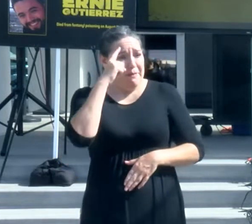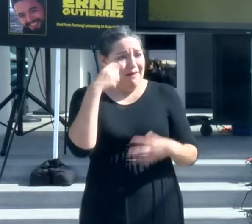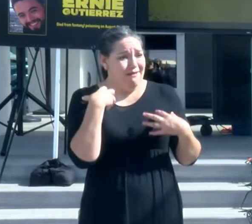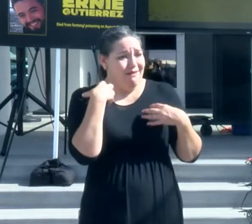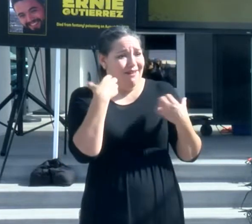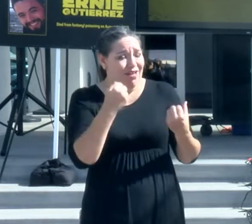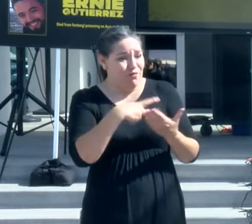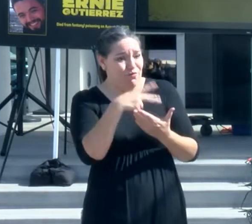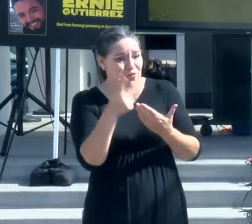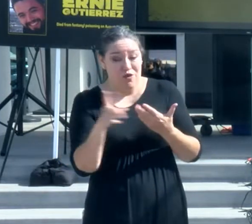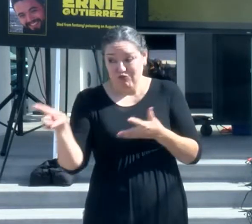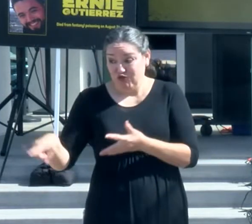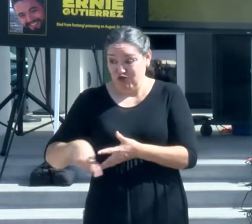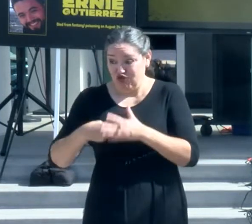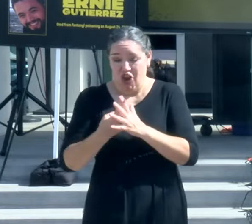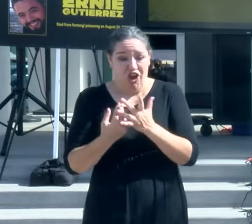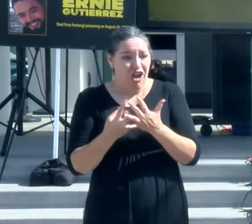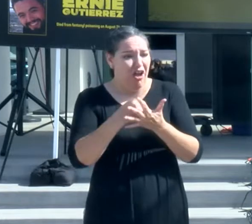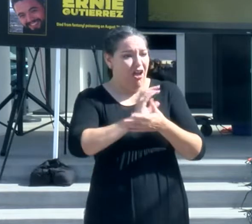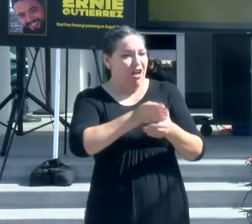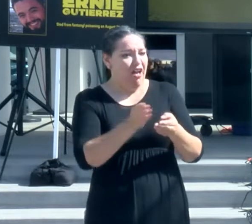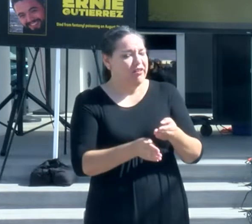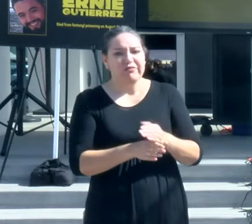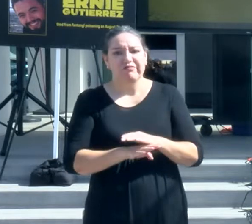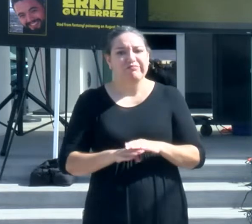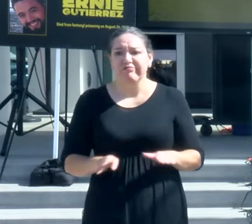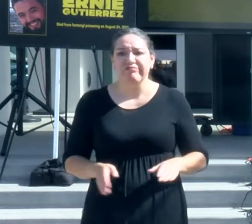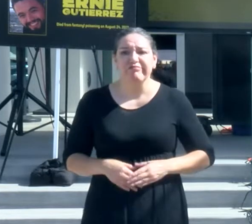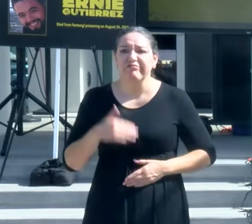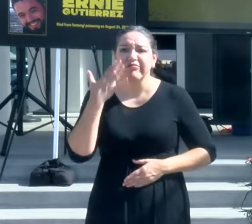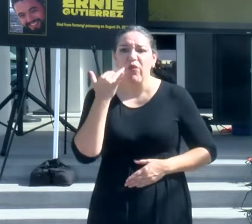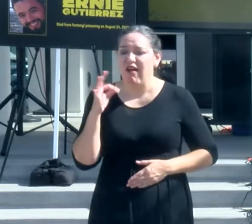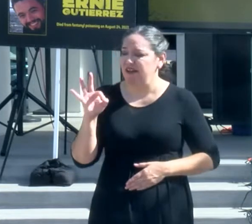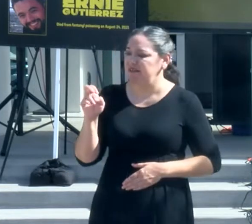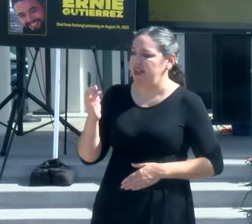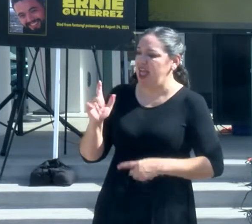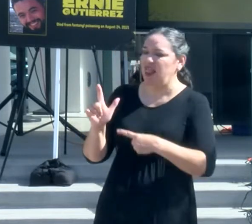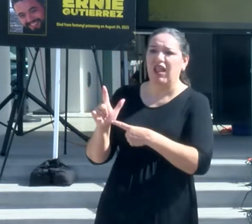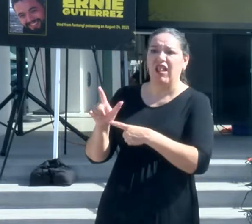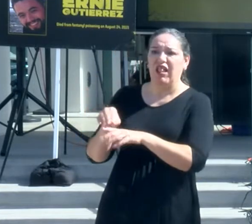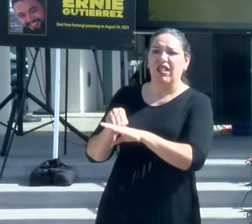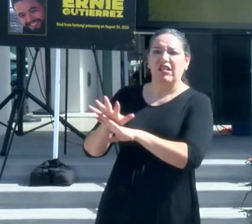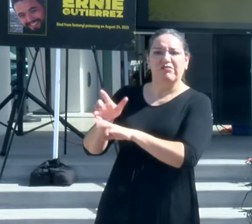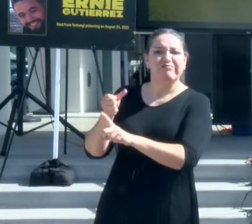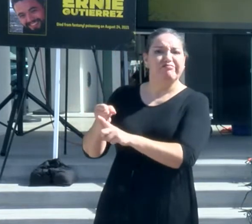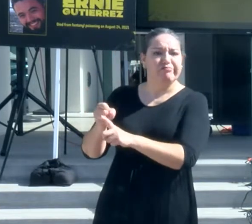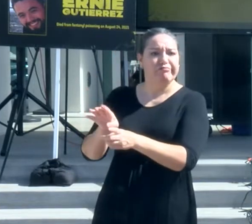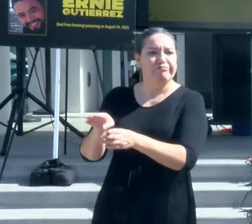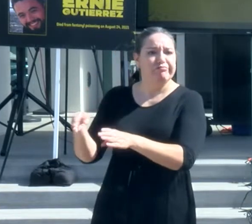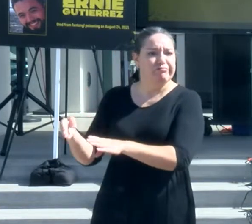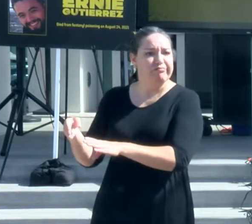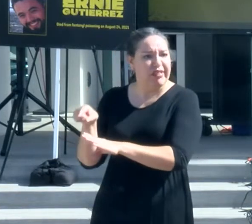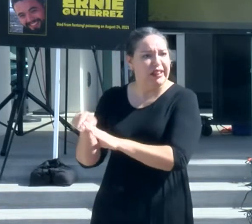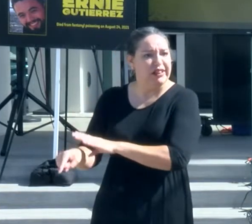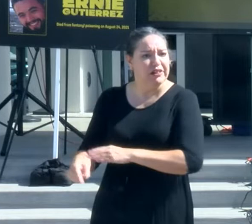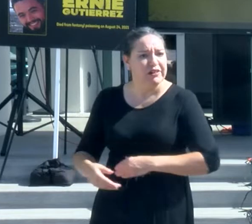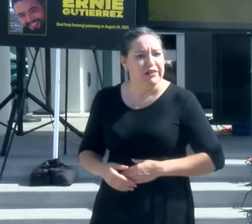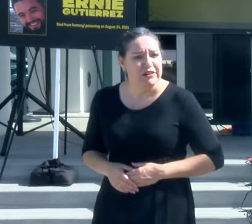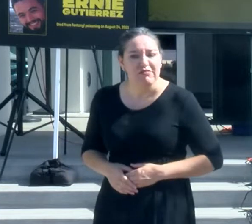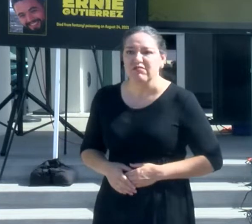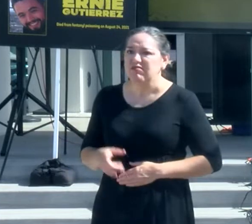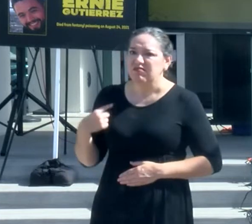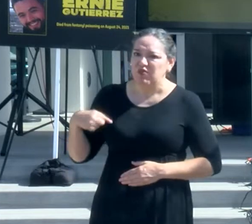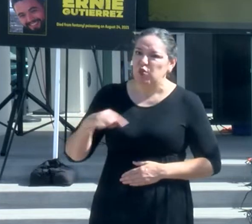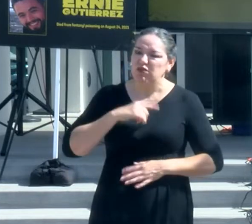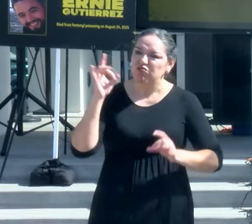because fentanyl killed him. We are in a crisis situation. We all as a community need